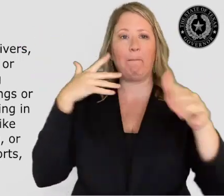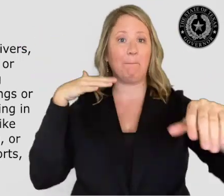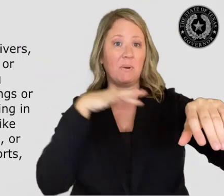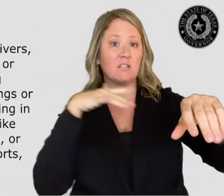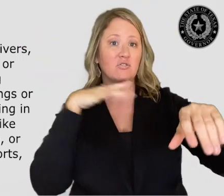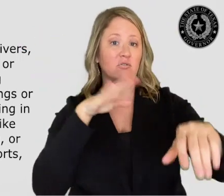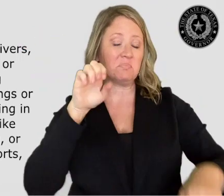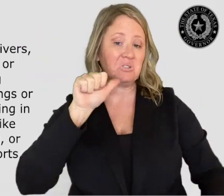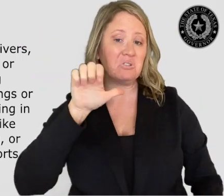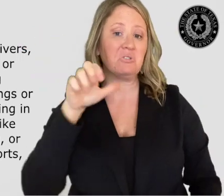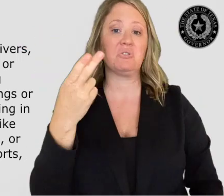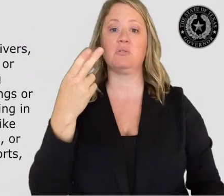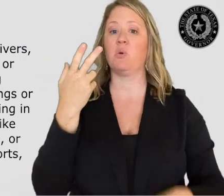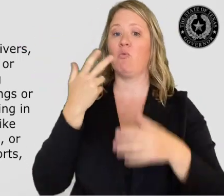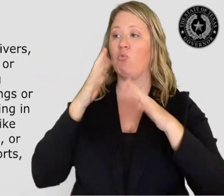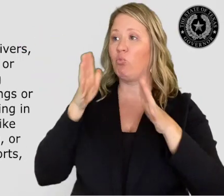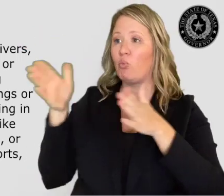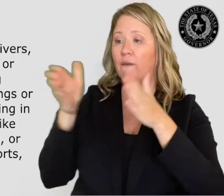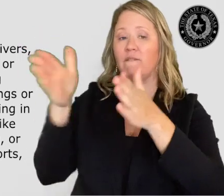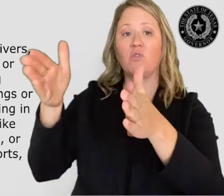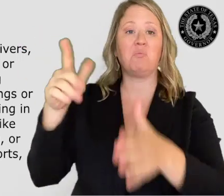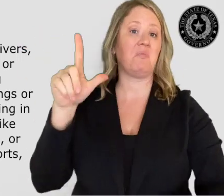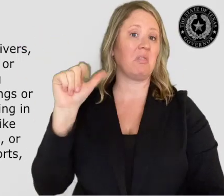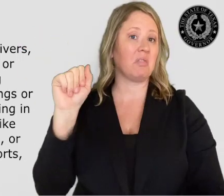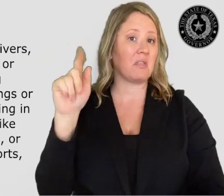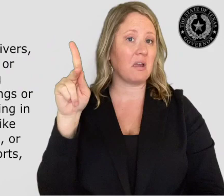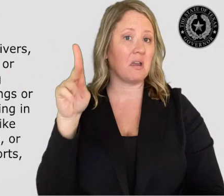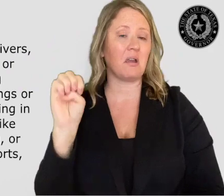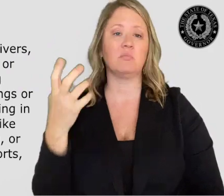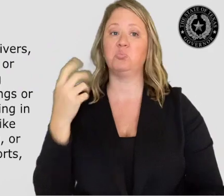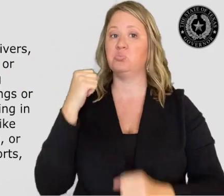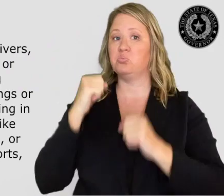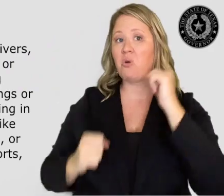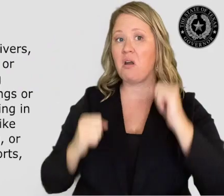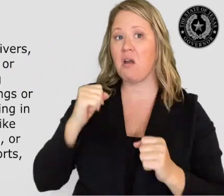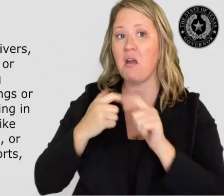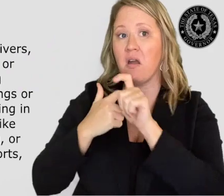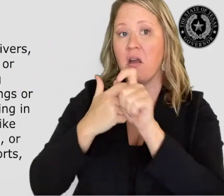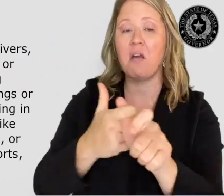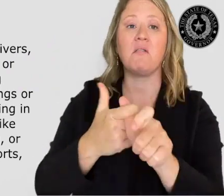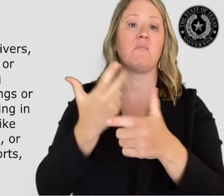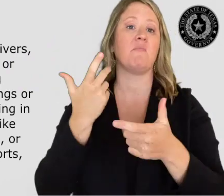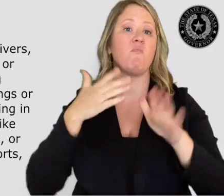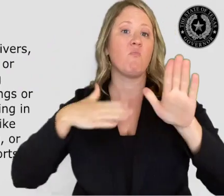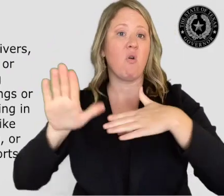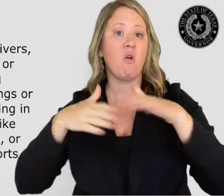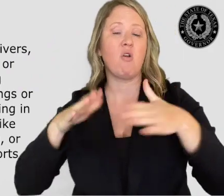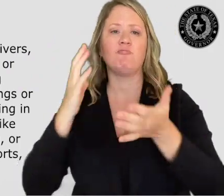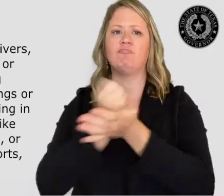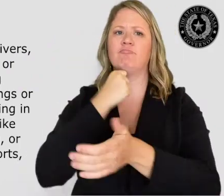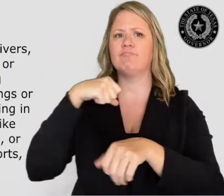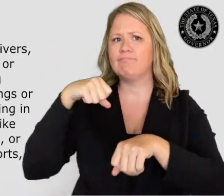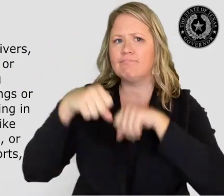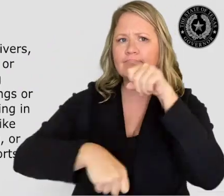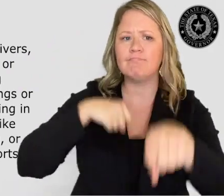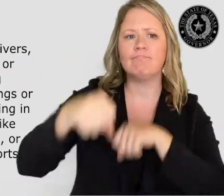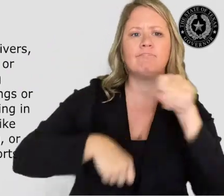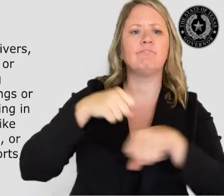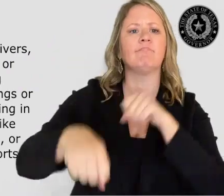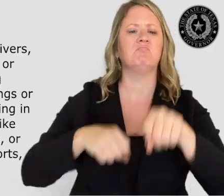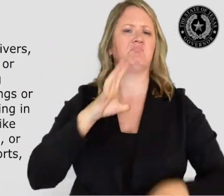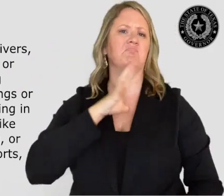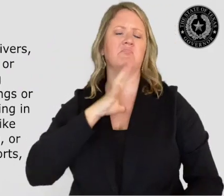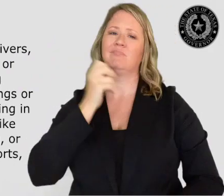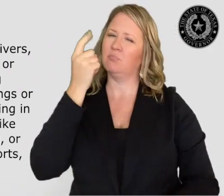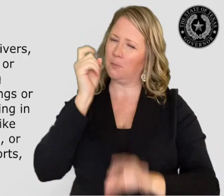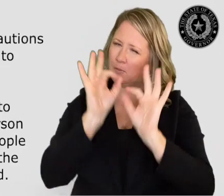lakes, hunting or fishing, attending youth club meetings or events, or engaging in physical activity like jogging, bicycling, or